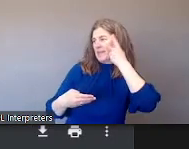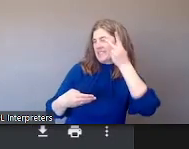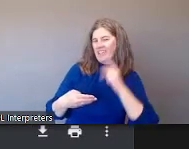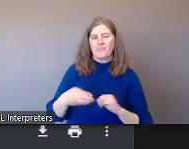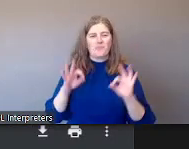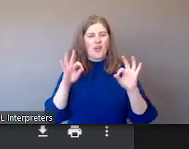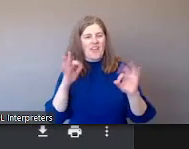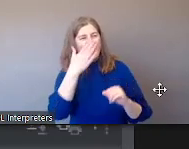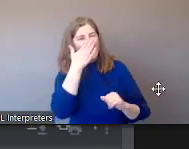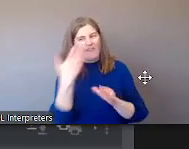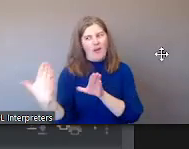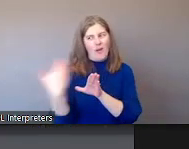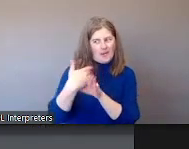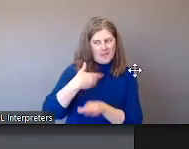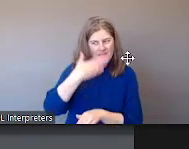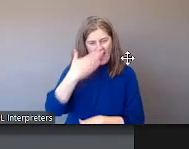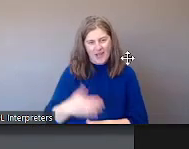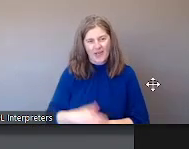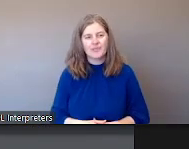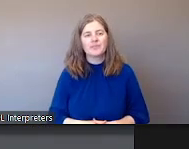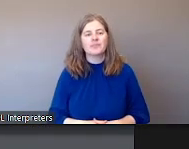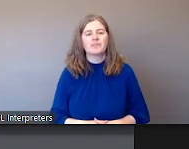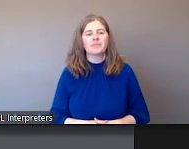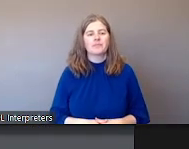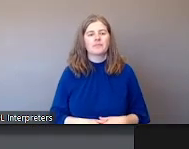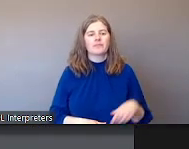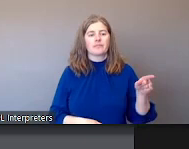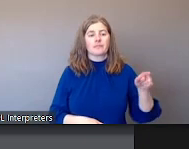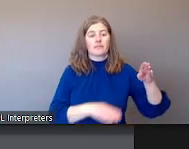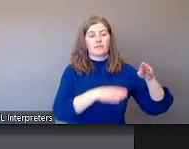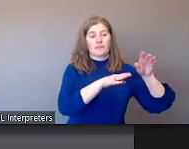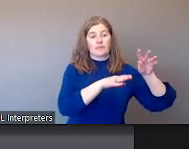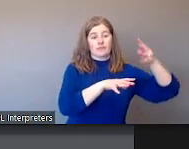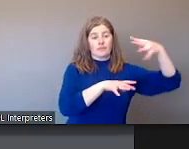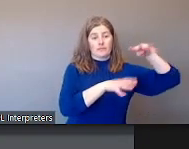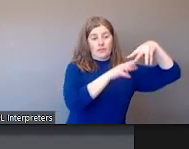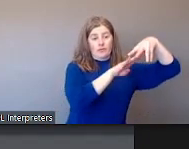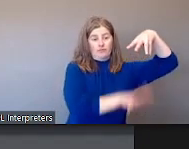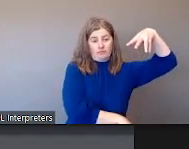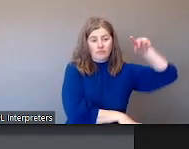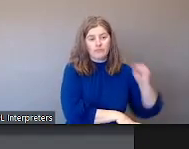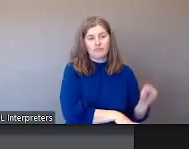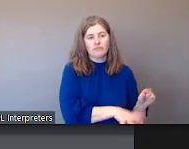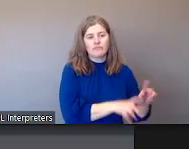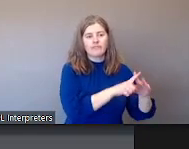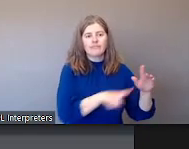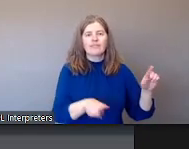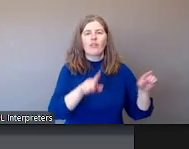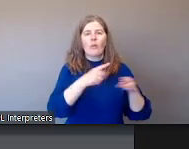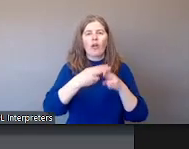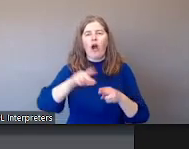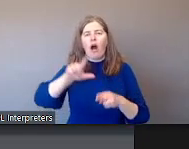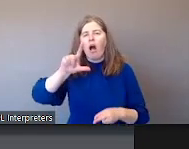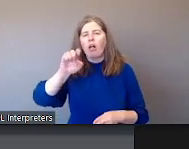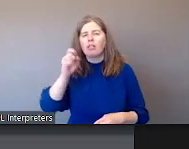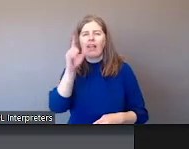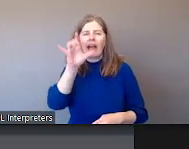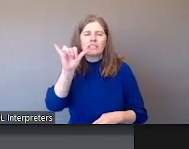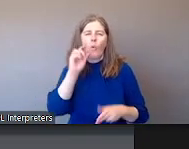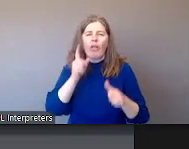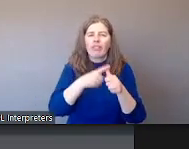Perfect. Thanks for interrupting me. So here is the beginning of the pandemic, that what we call the legacy variants or the